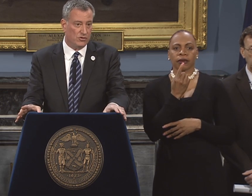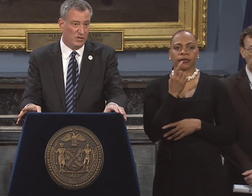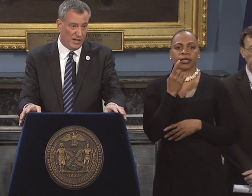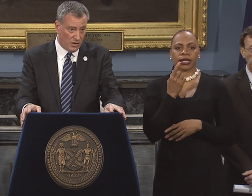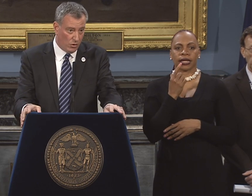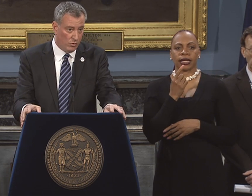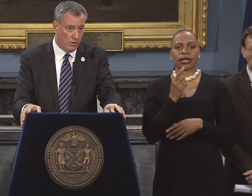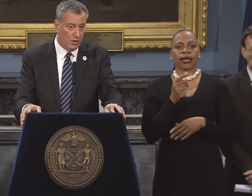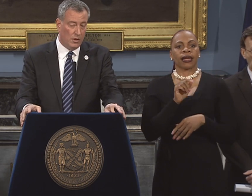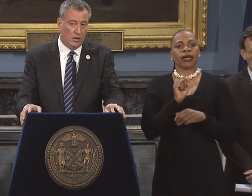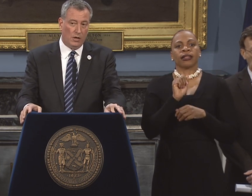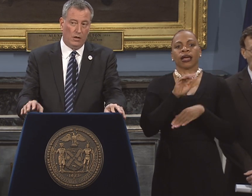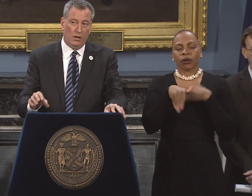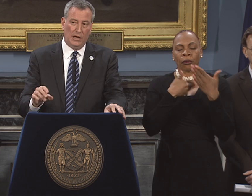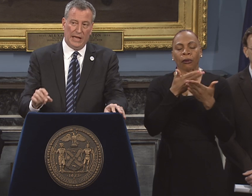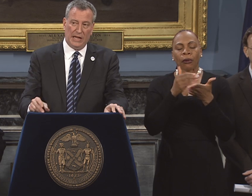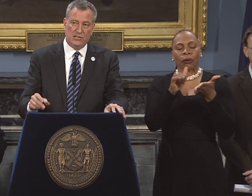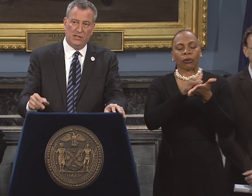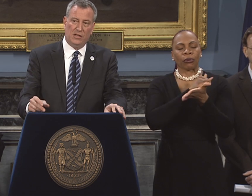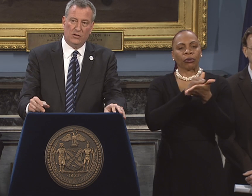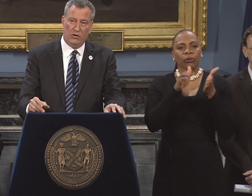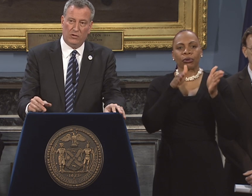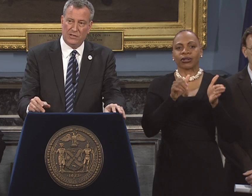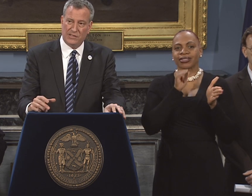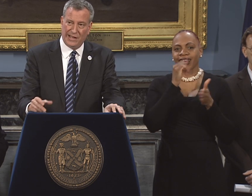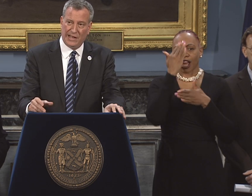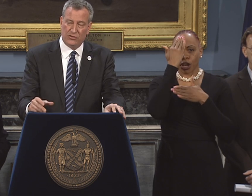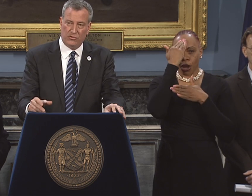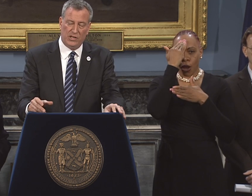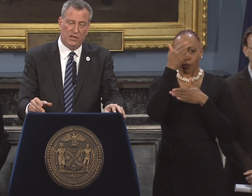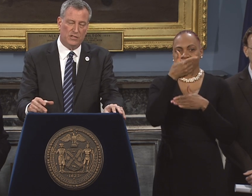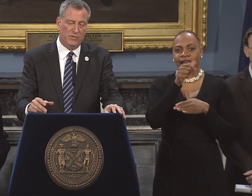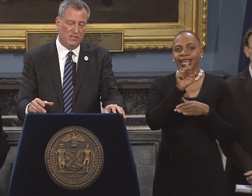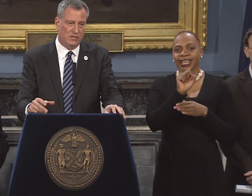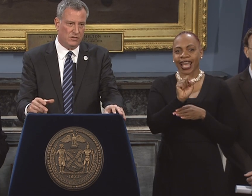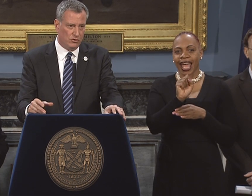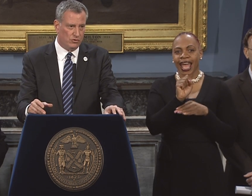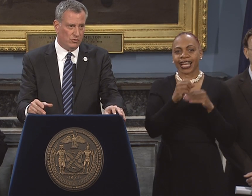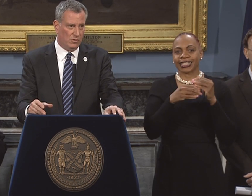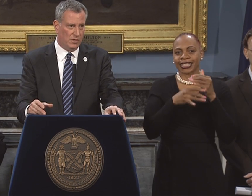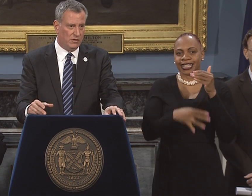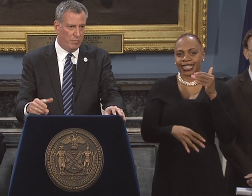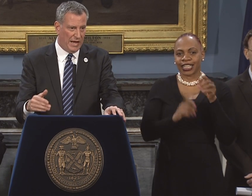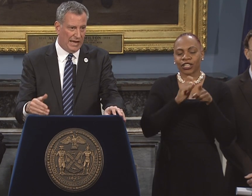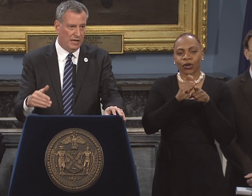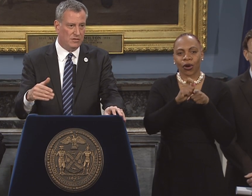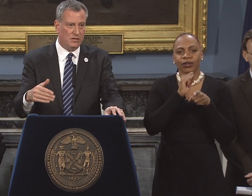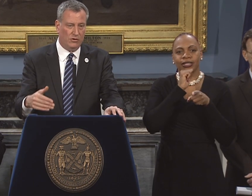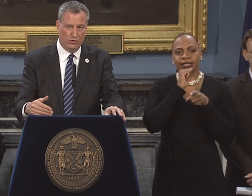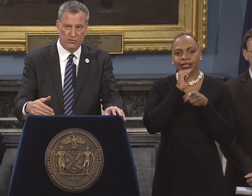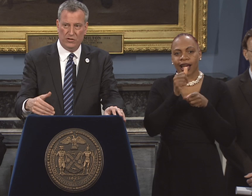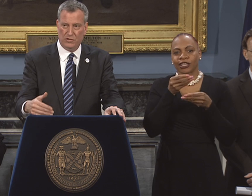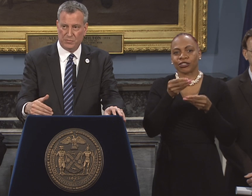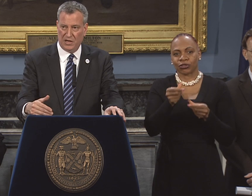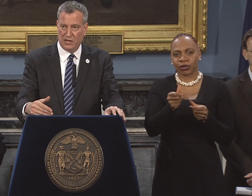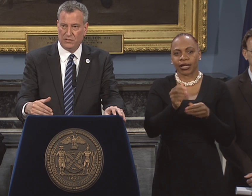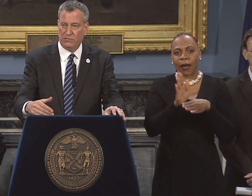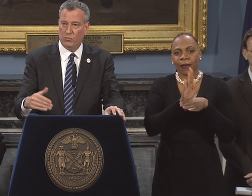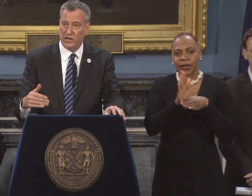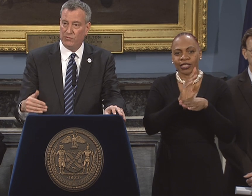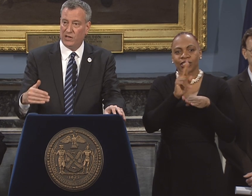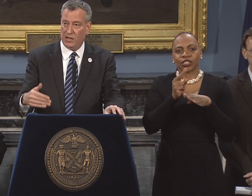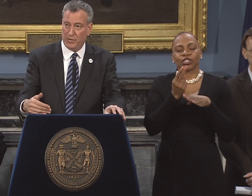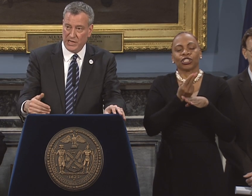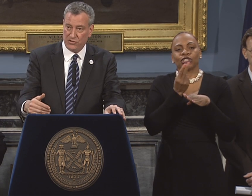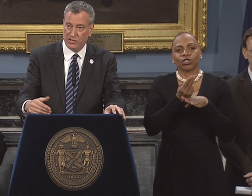New Yorkers do not know. A gas leak call is not treated as business as usual. It demands an urgent response